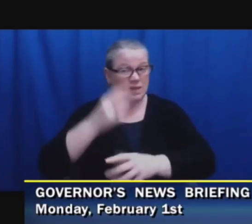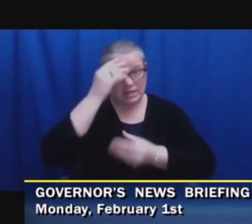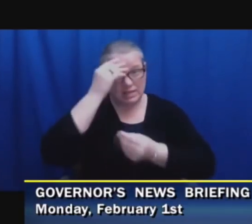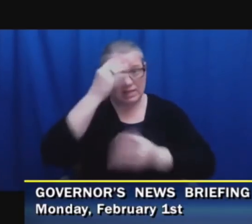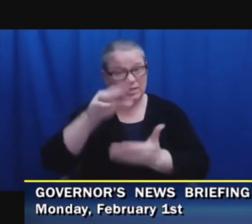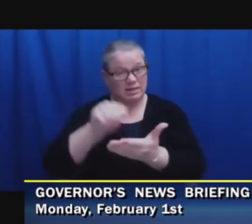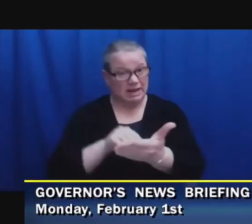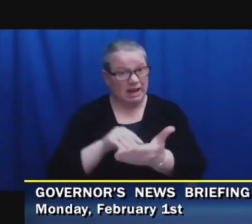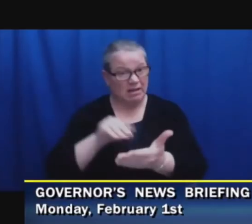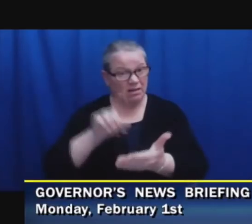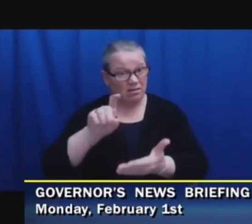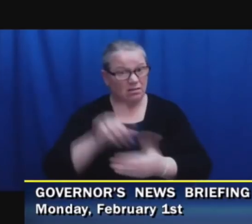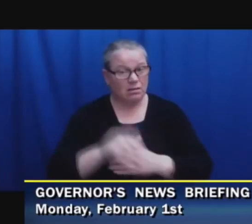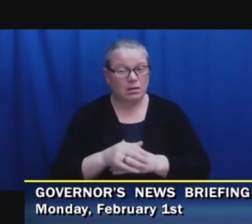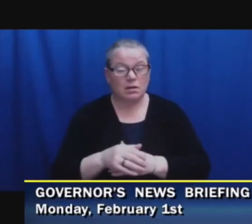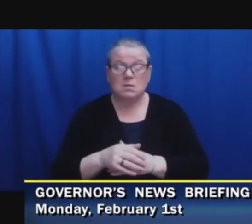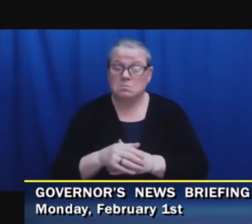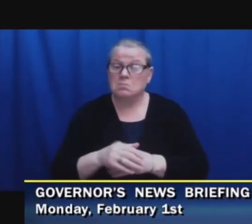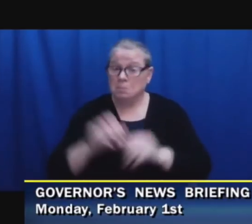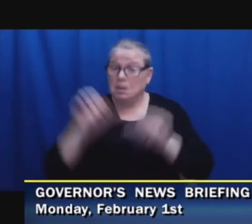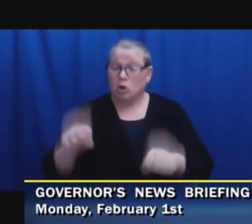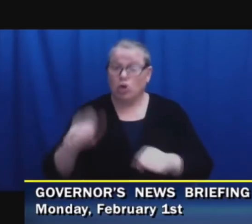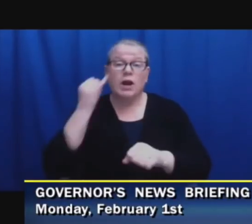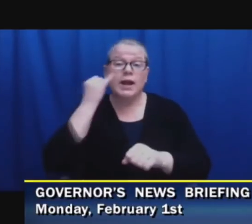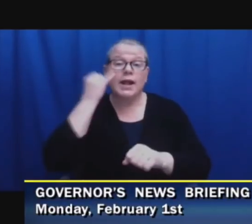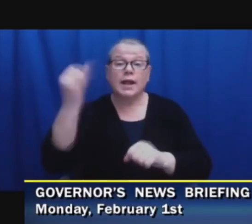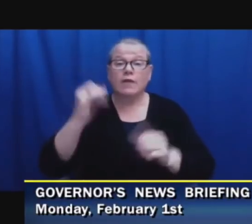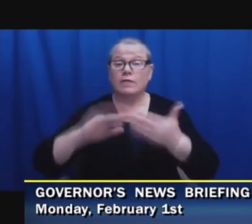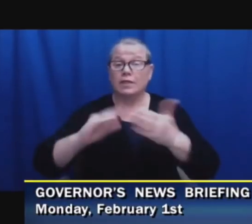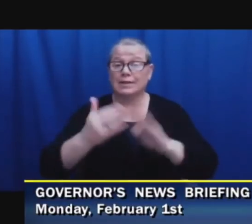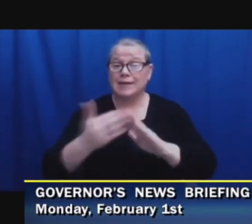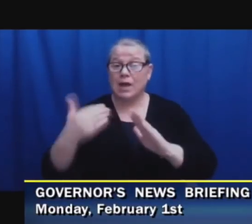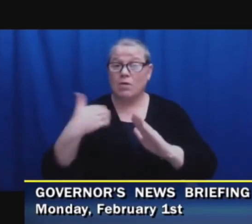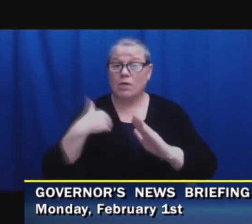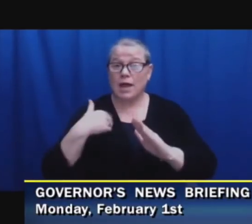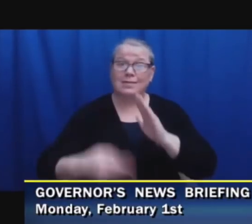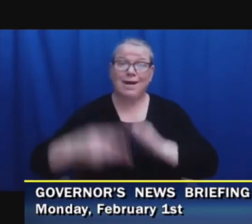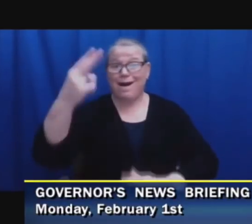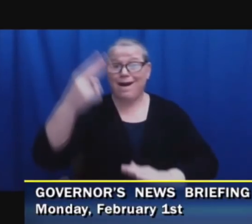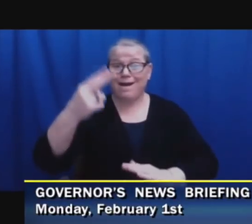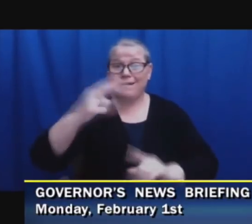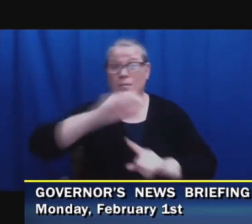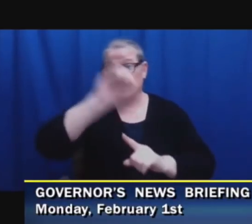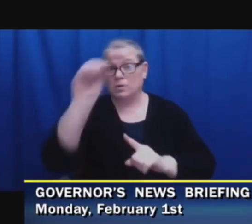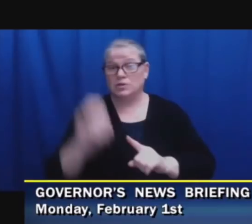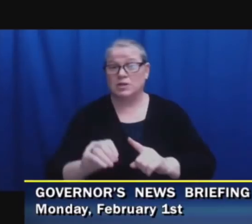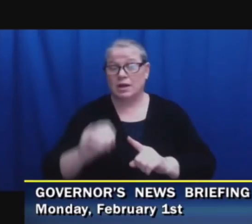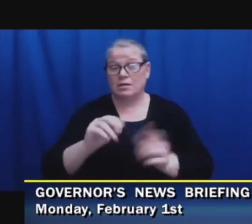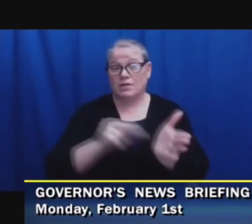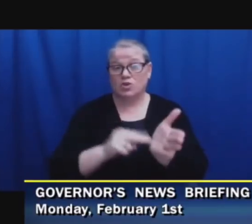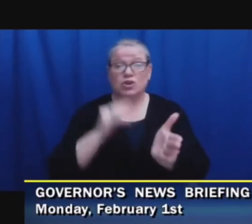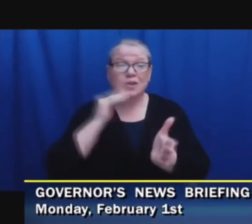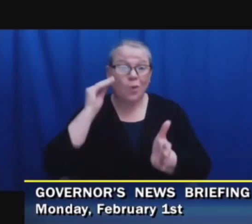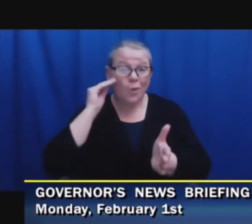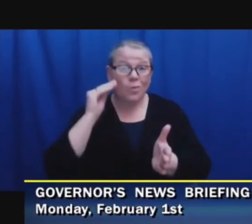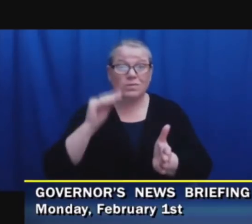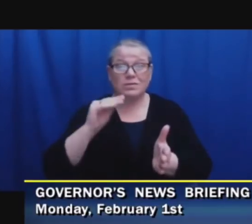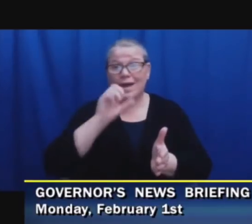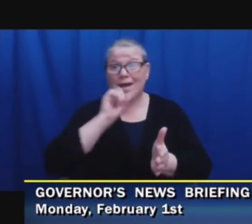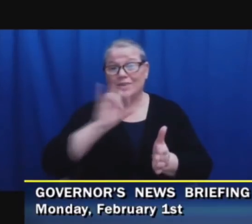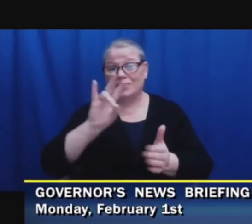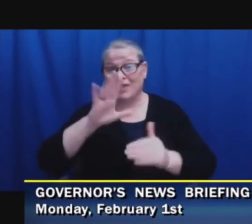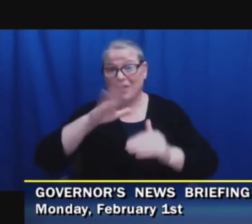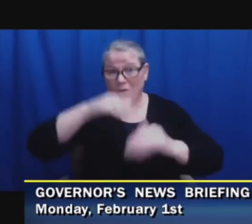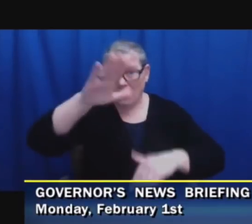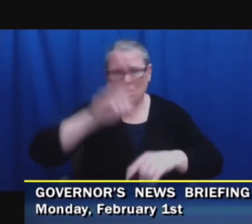Yeah, it could. I mean, for a town that has a disproportionately high percentage of their over 75 population in nursing homes, that could be the case, but I don't think